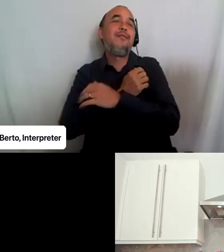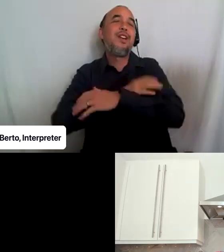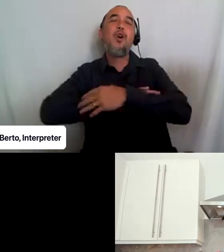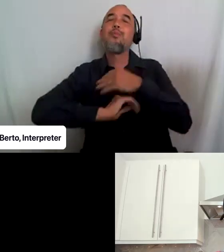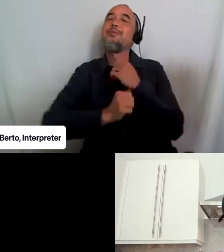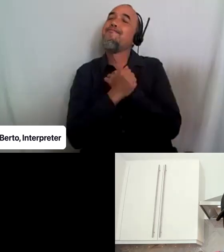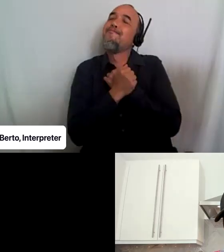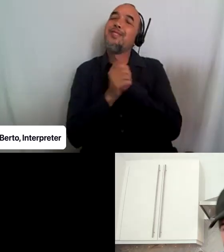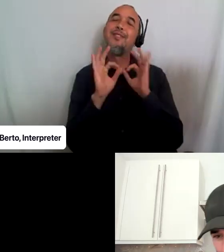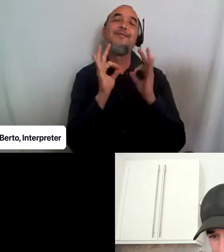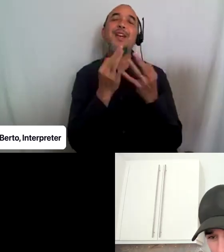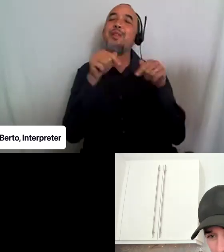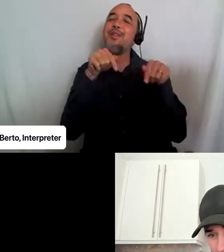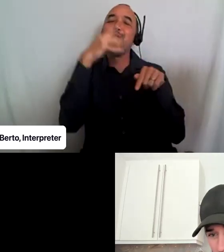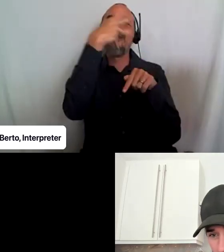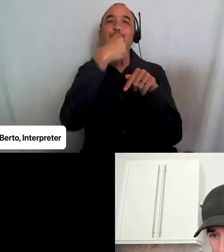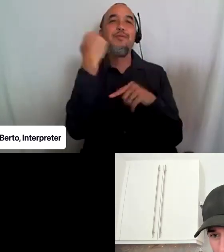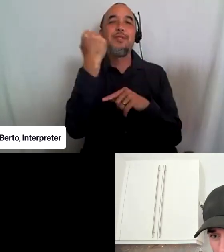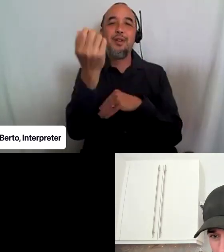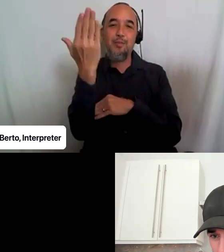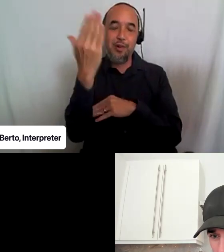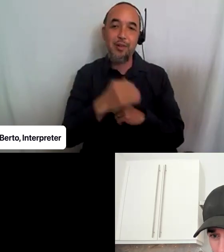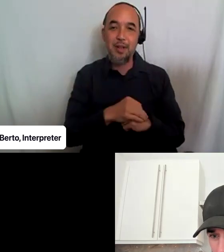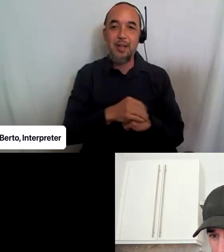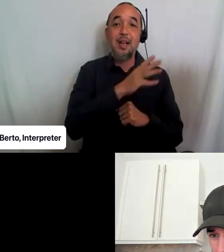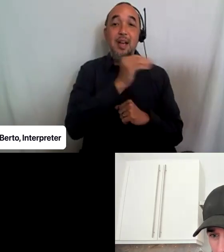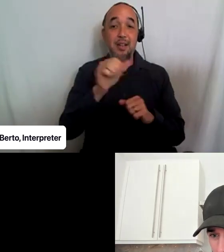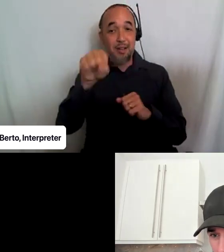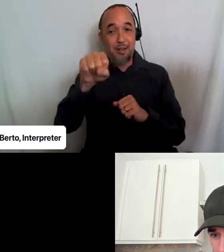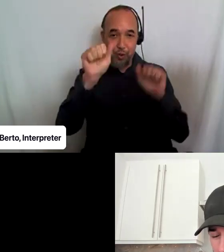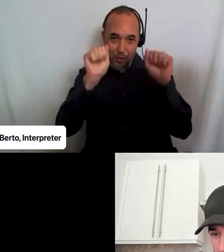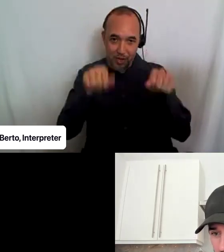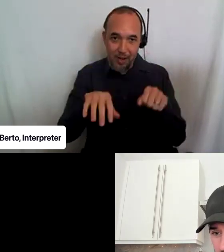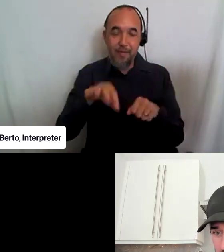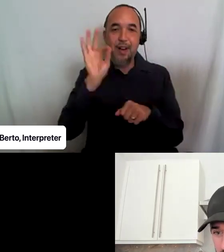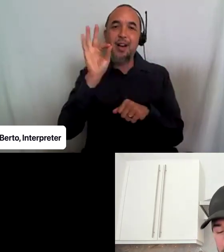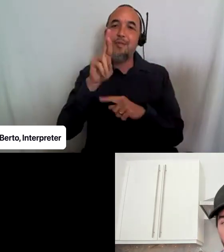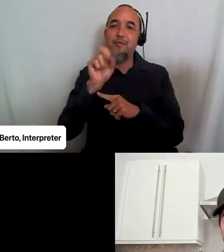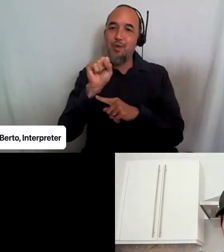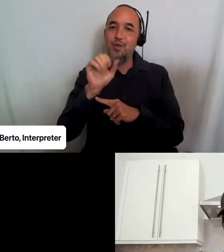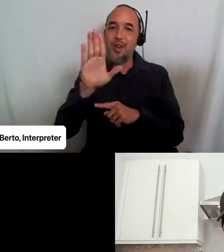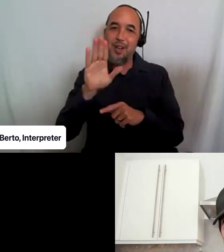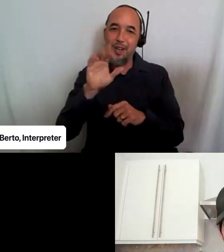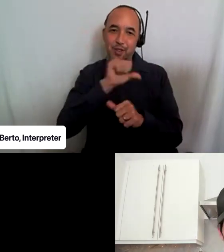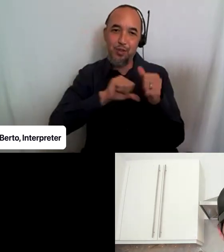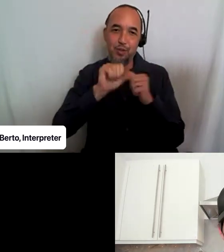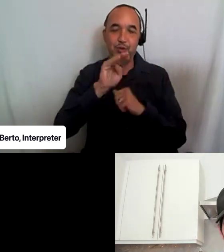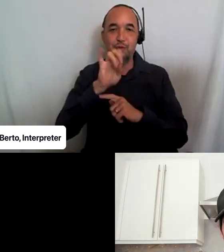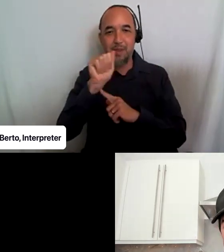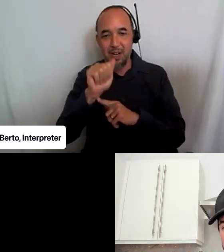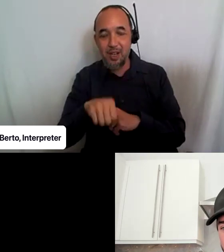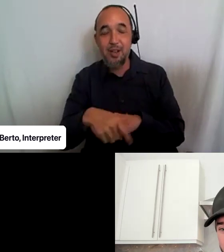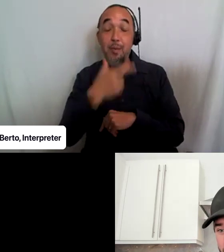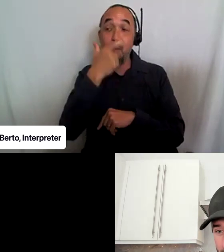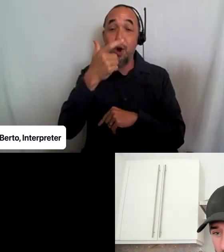lovely Saturday. Um, Yep, and you can find Berto. We've got Berto's socials there. Go watch Advanced Chemistry as